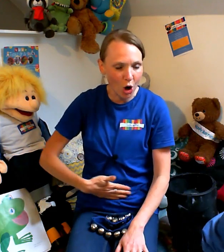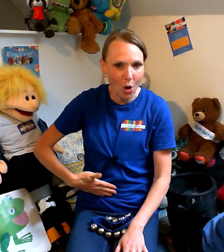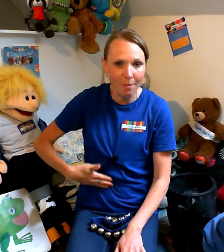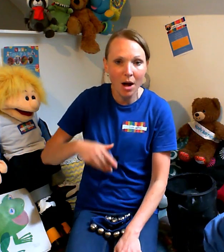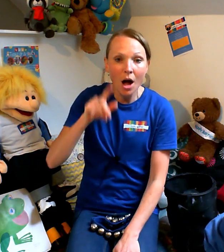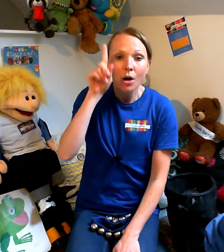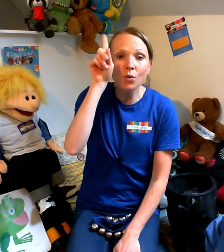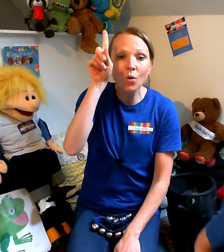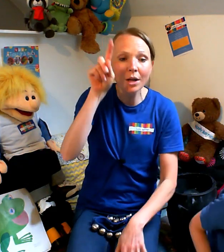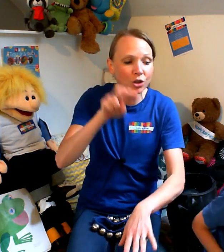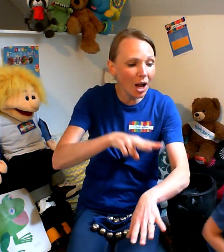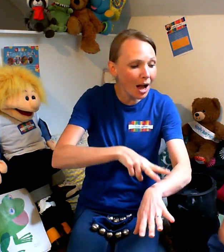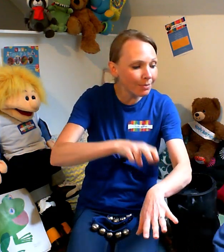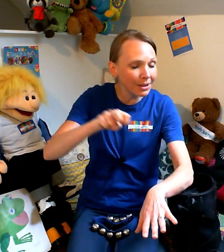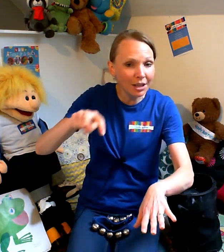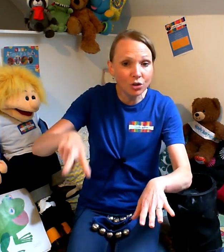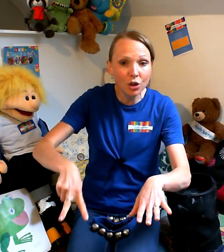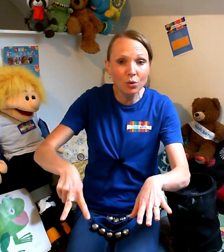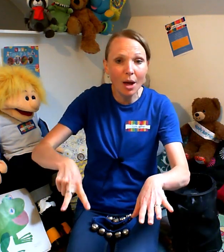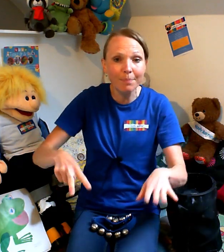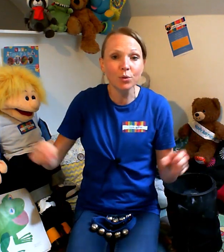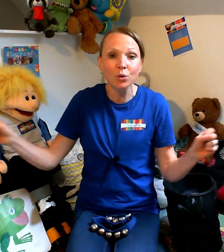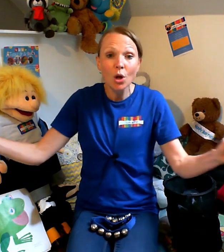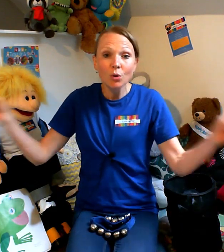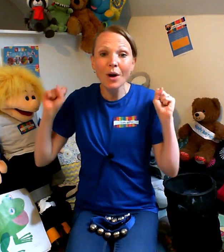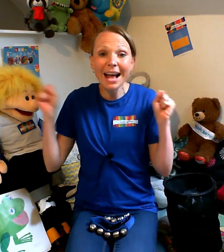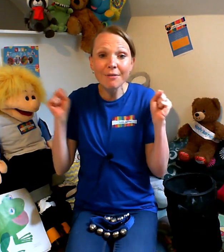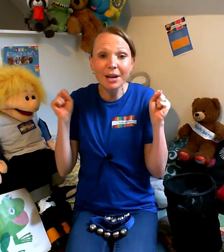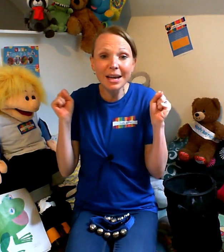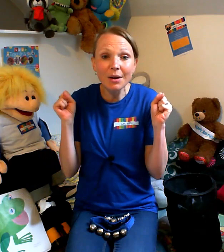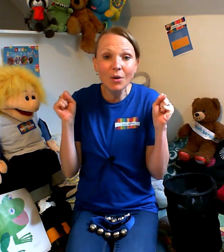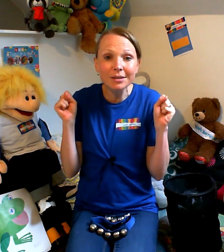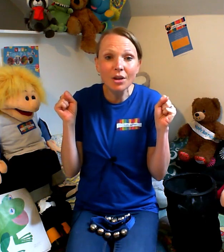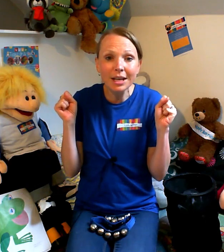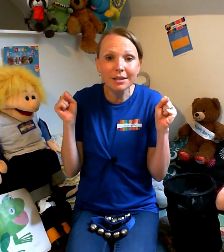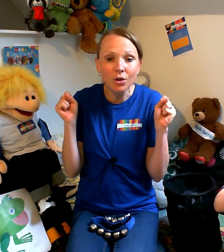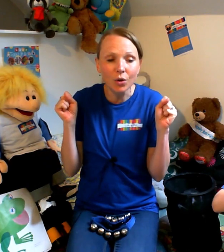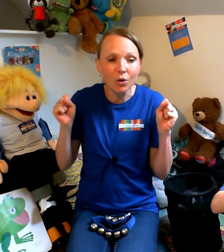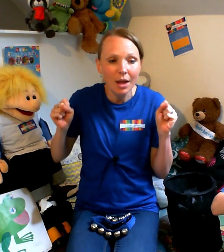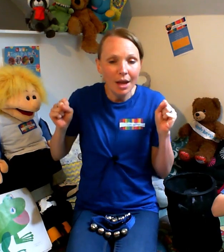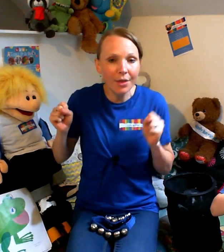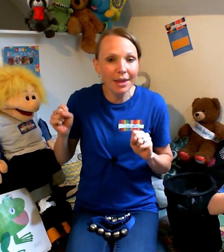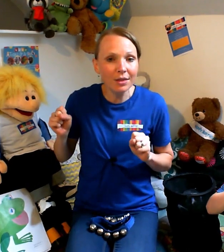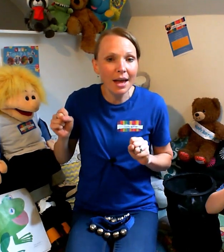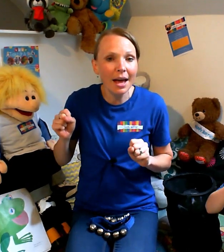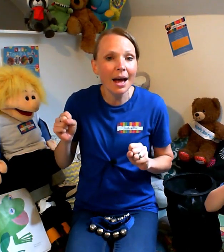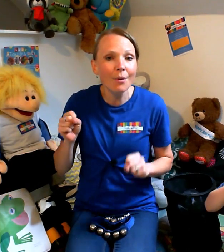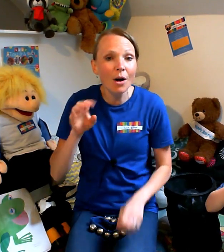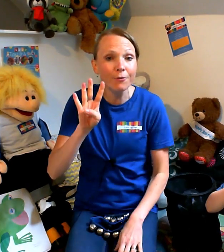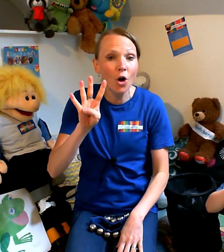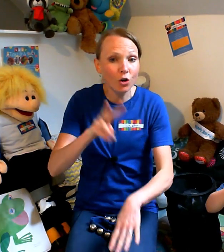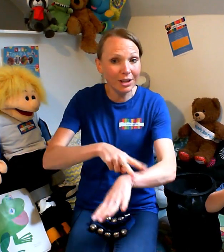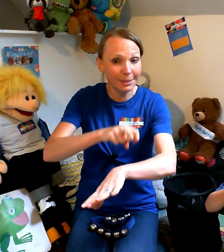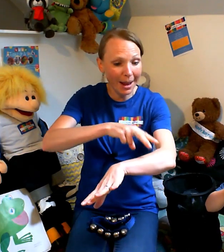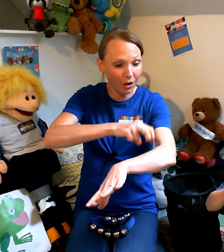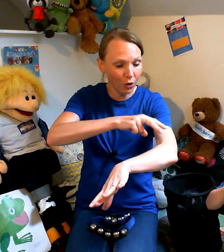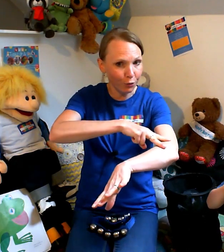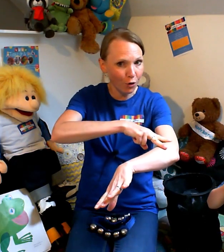yum. One jumped into the pool where it was nice and cool. Then there were four green speckled